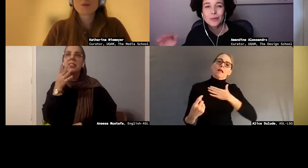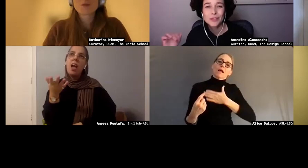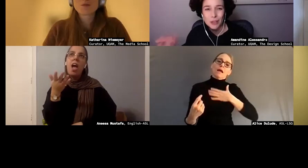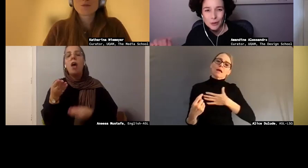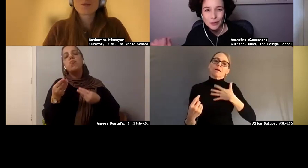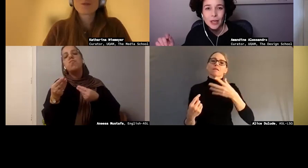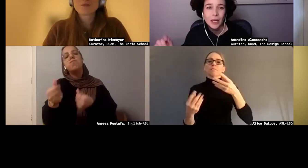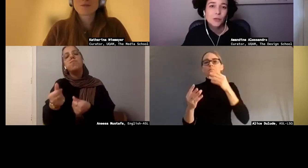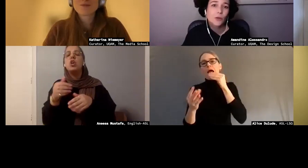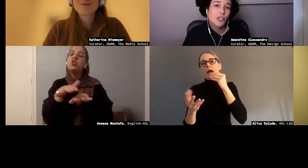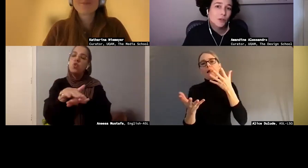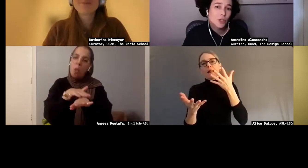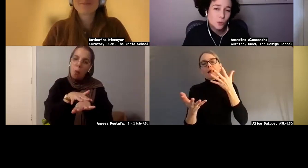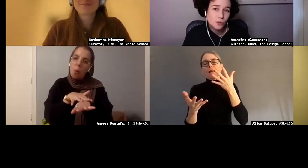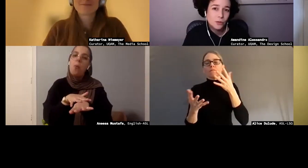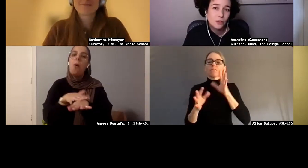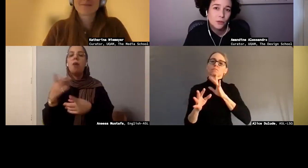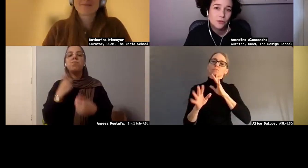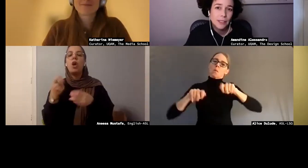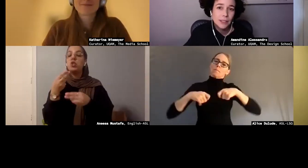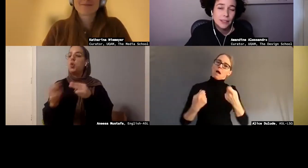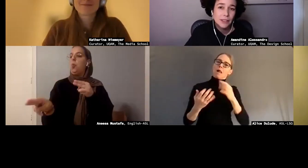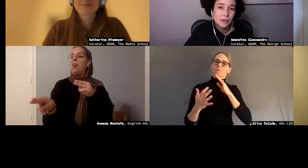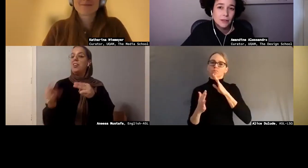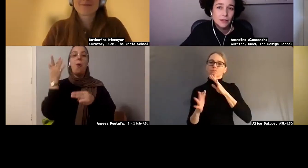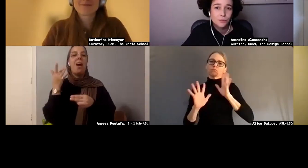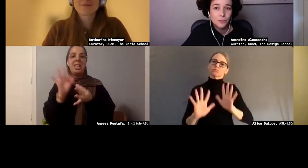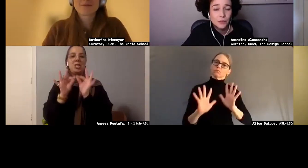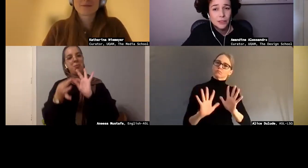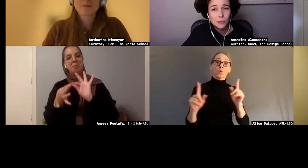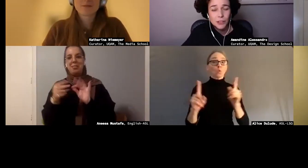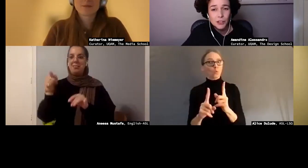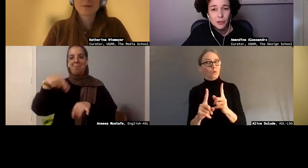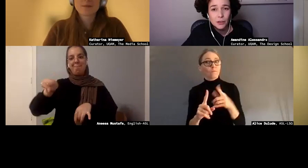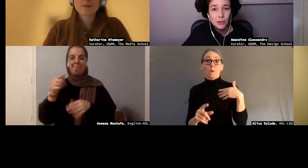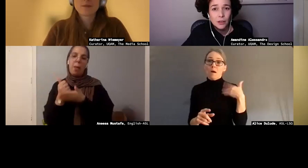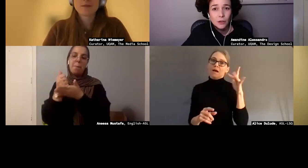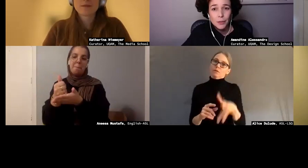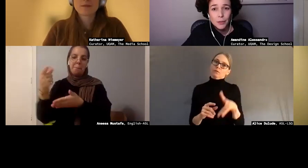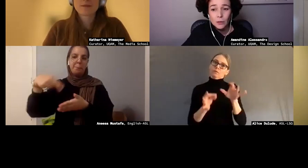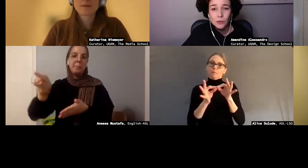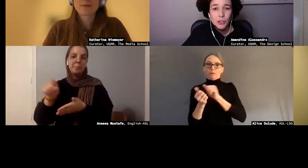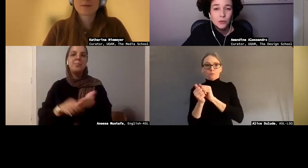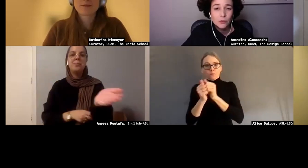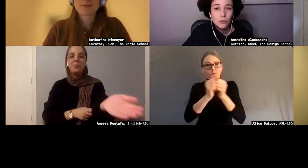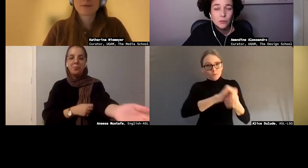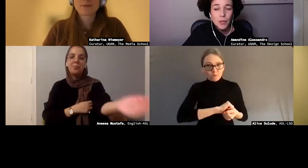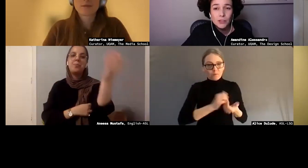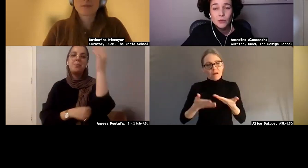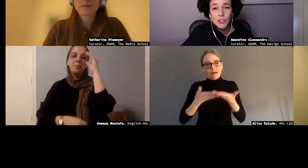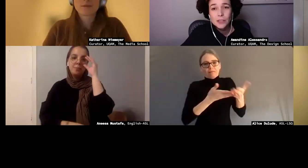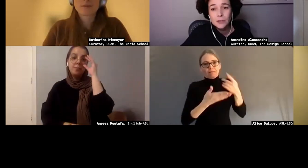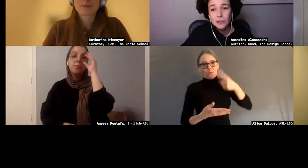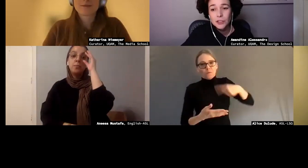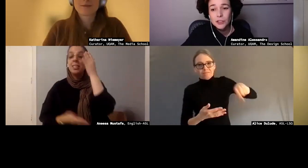flow slow and your questions short to facilitate the interpretation. You may also wish to ask